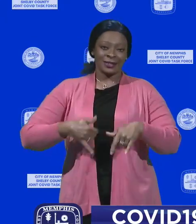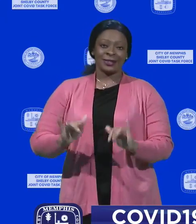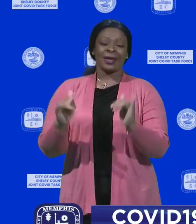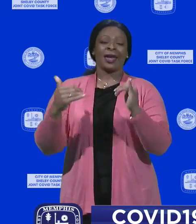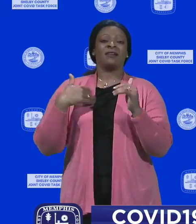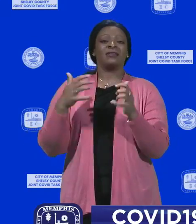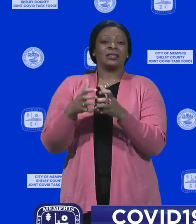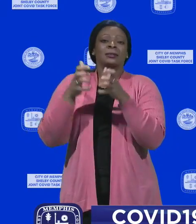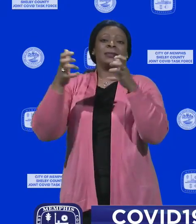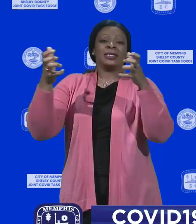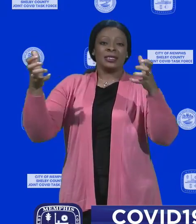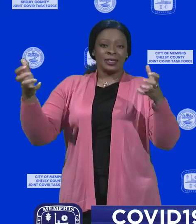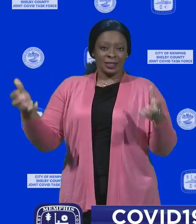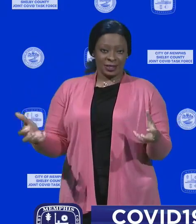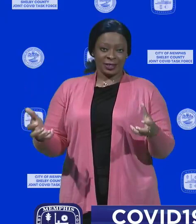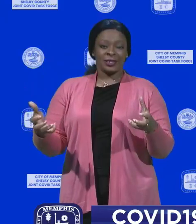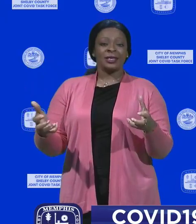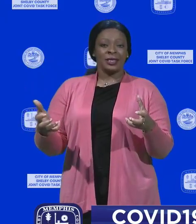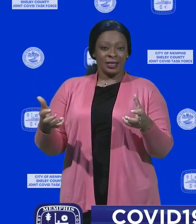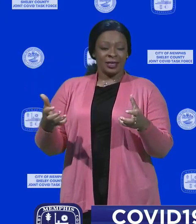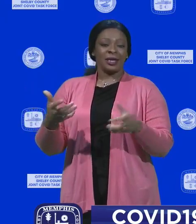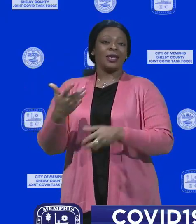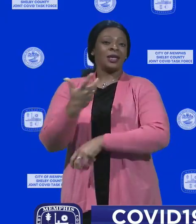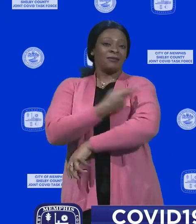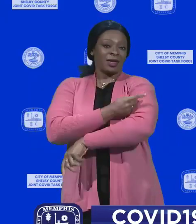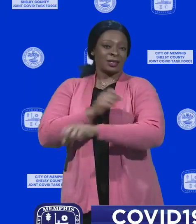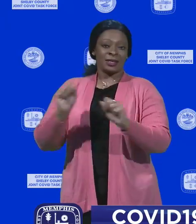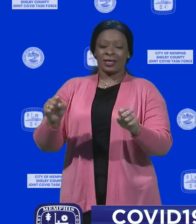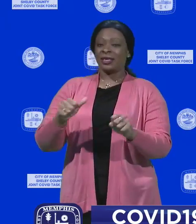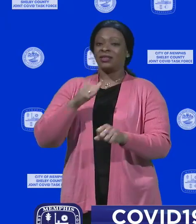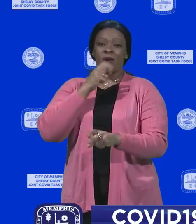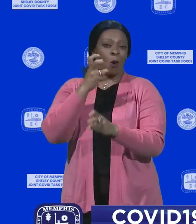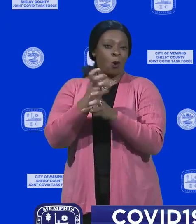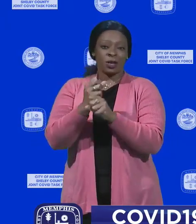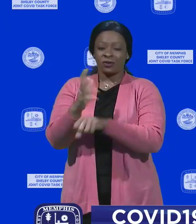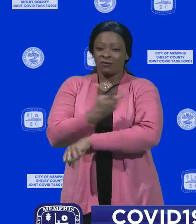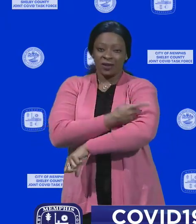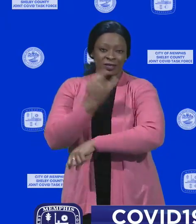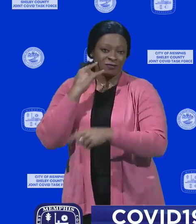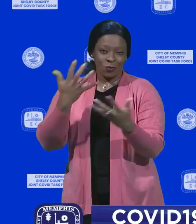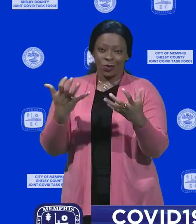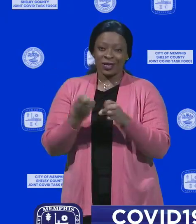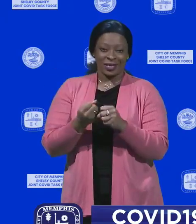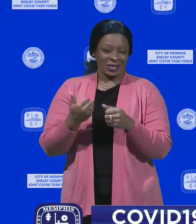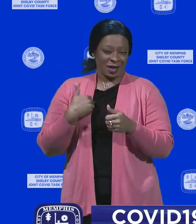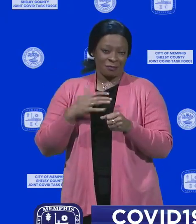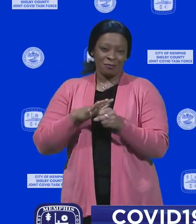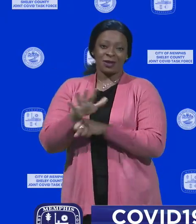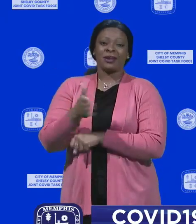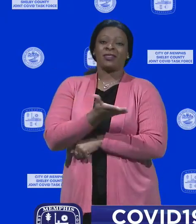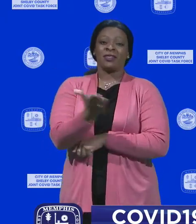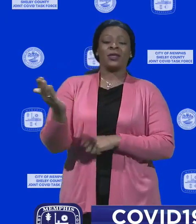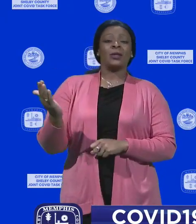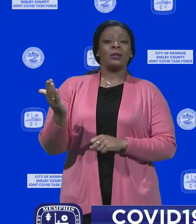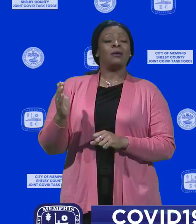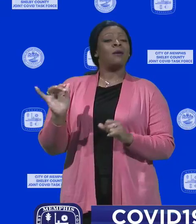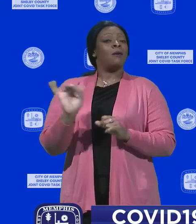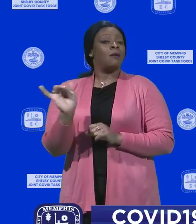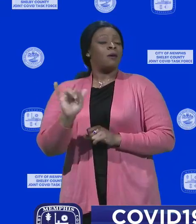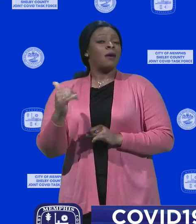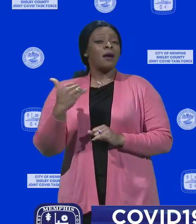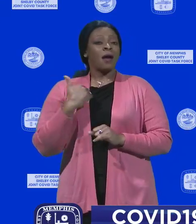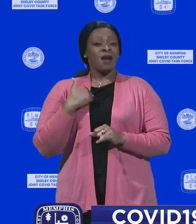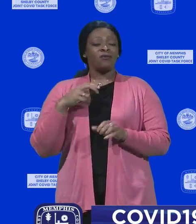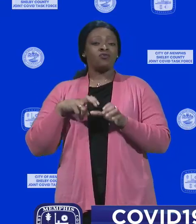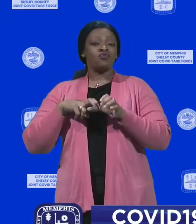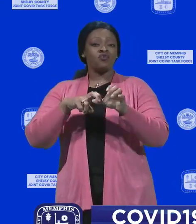a significant amount of availability. It's not hard to get a vaccine if you want to get one. Further, we still have the